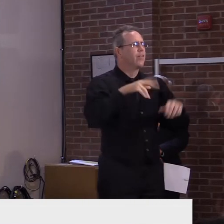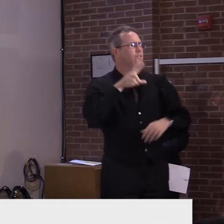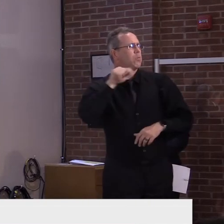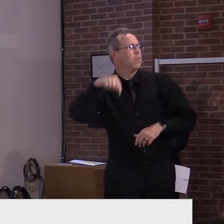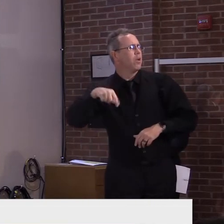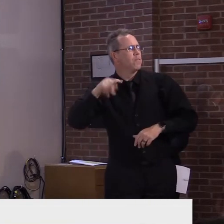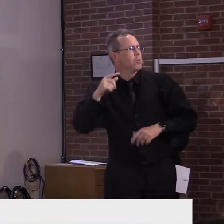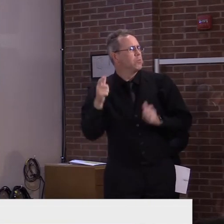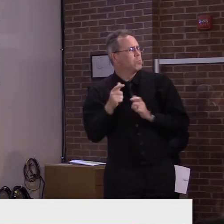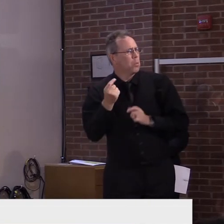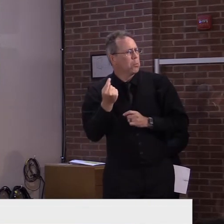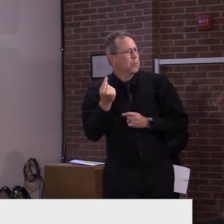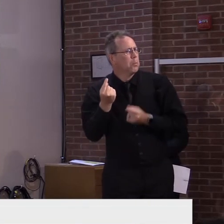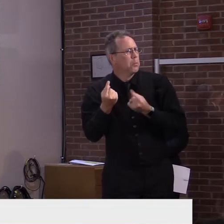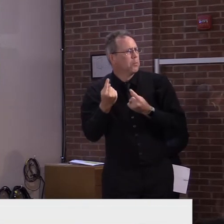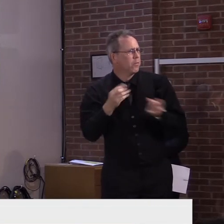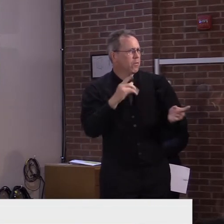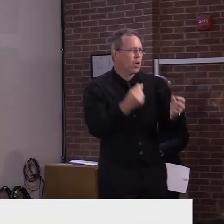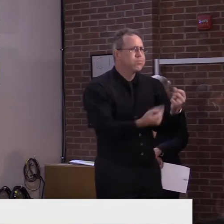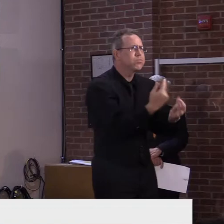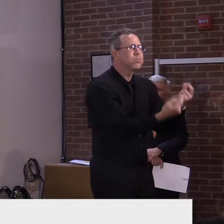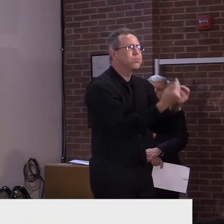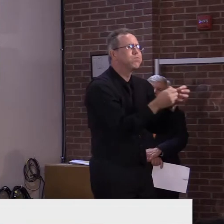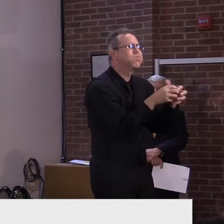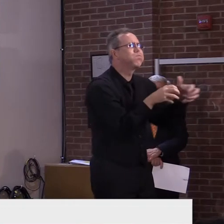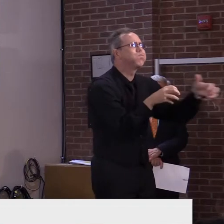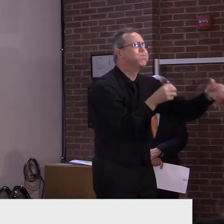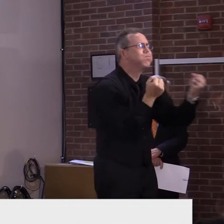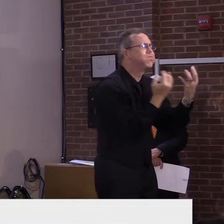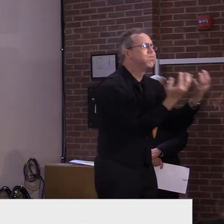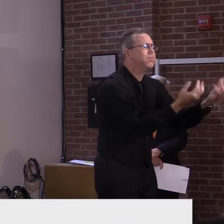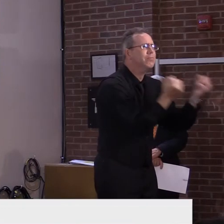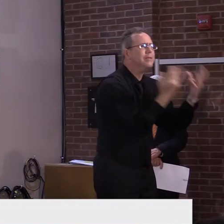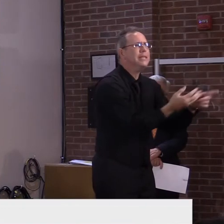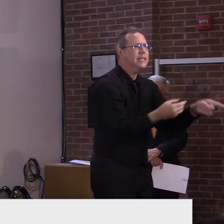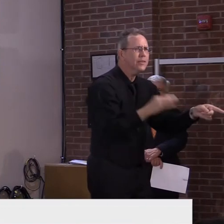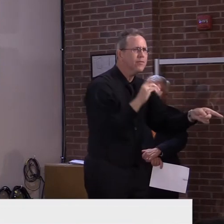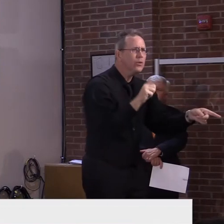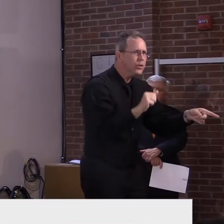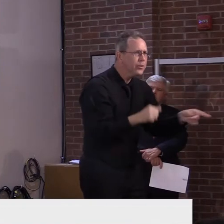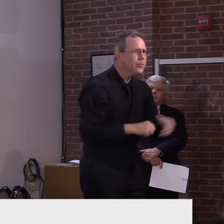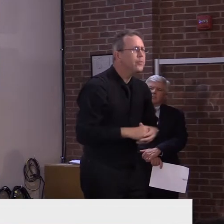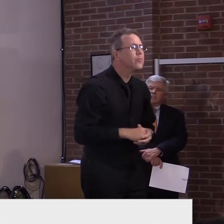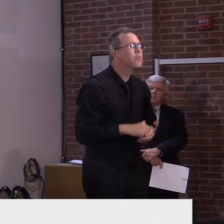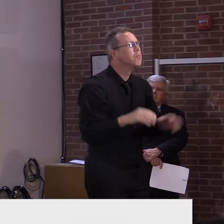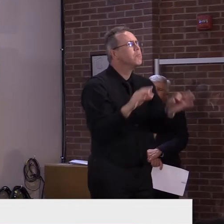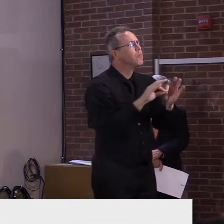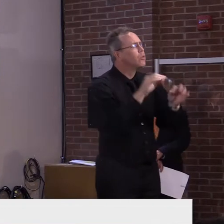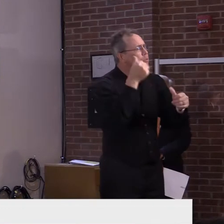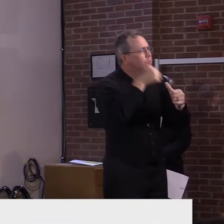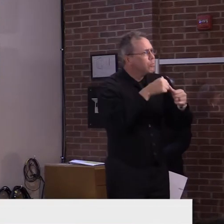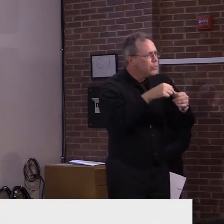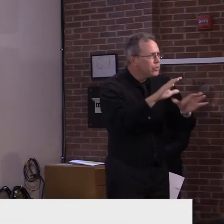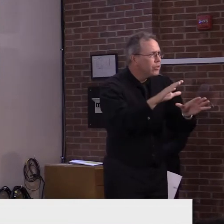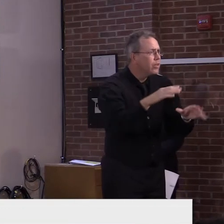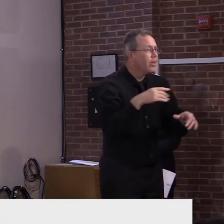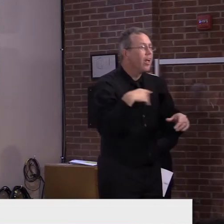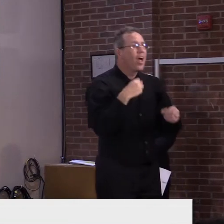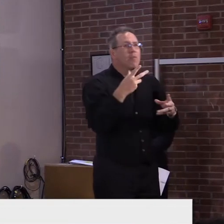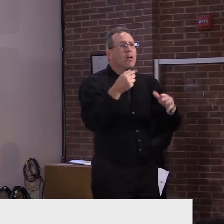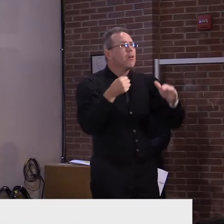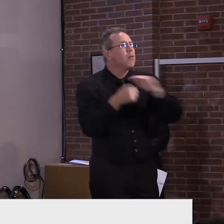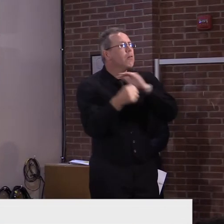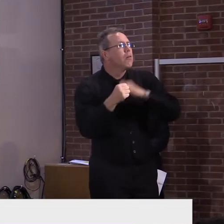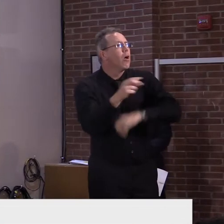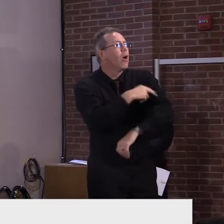importantly, Vermont continues to have the lowest hospitalization rate in the United States. Again,